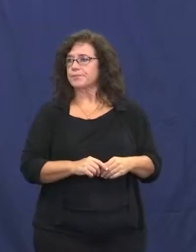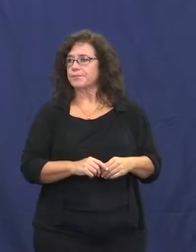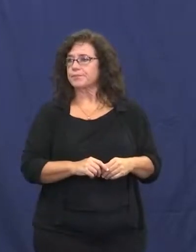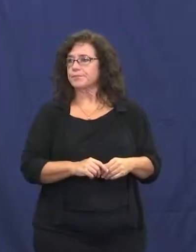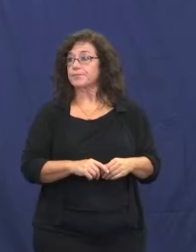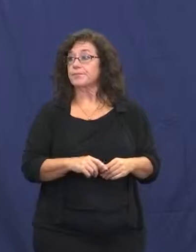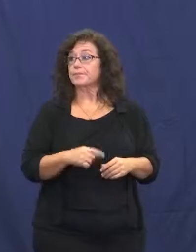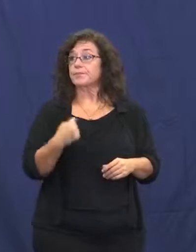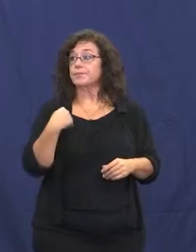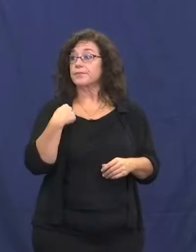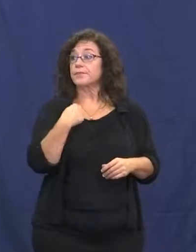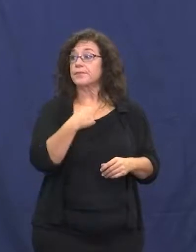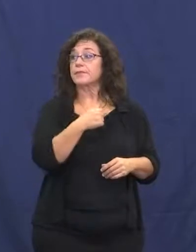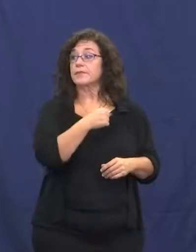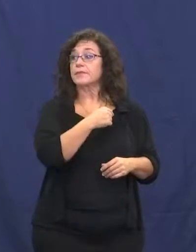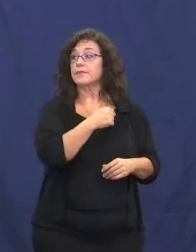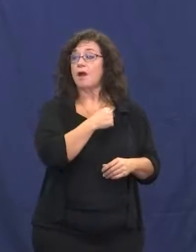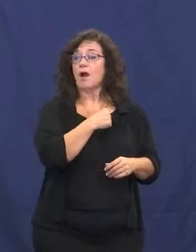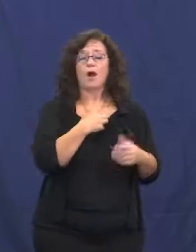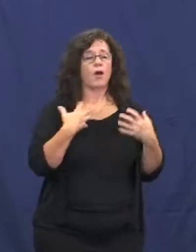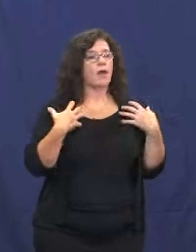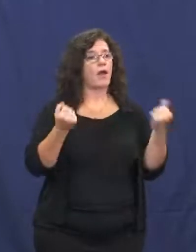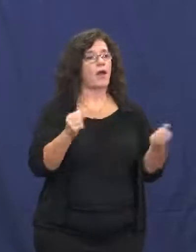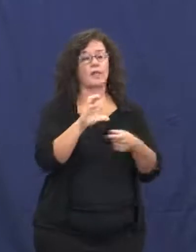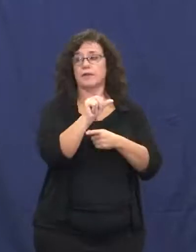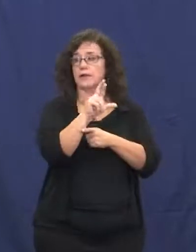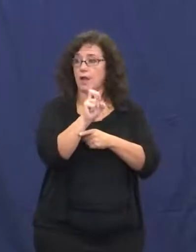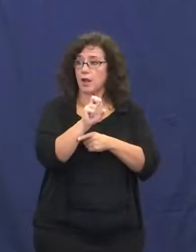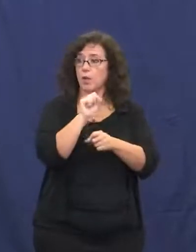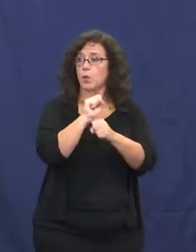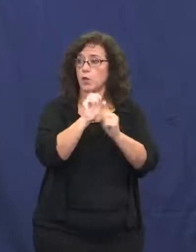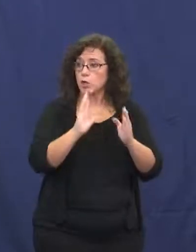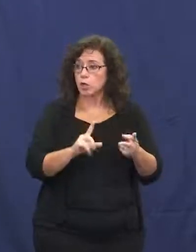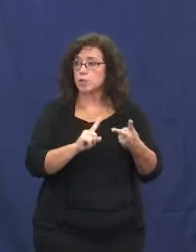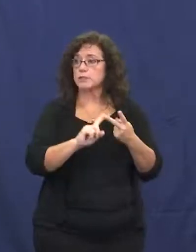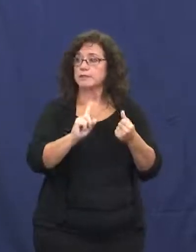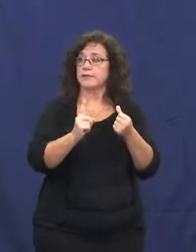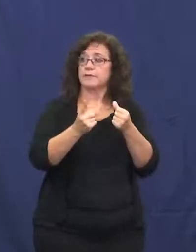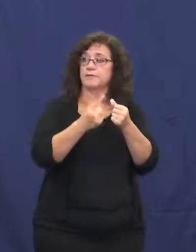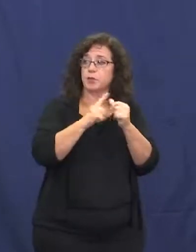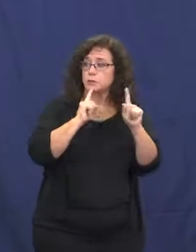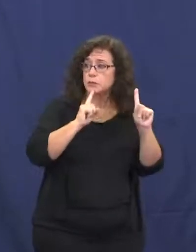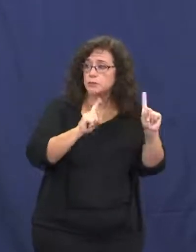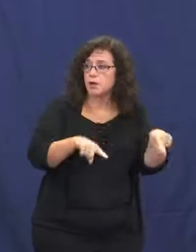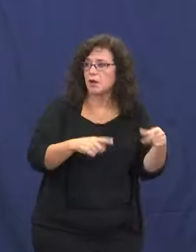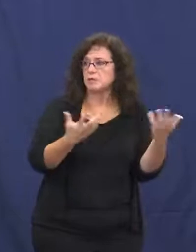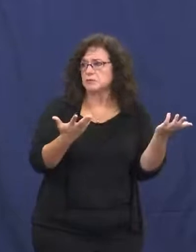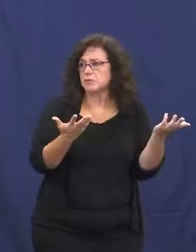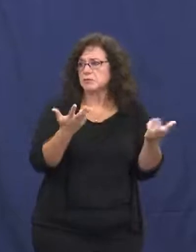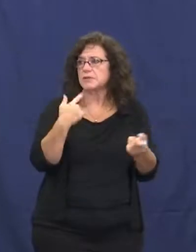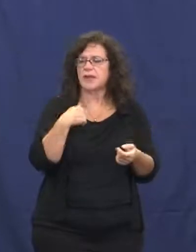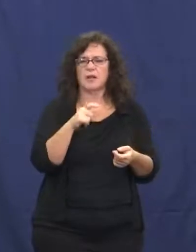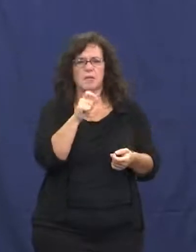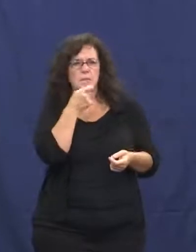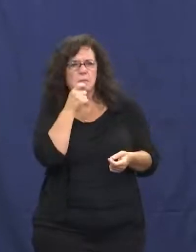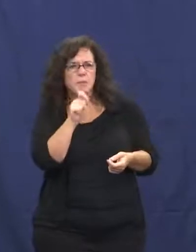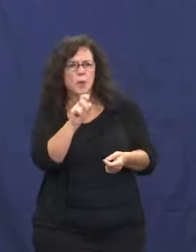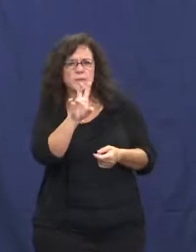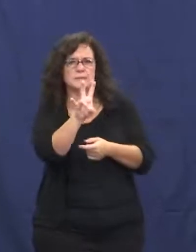responders, they make up about 6%, 0.6% of all our cases.